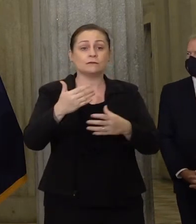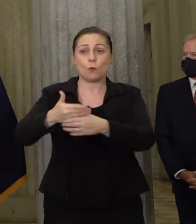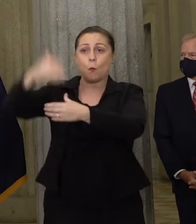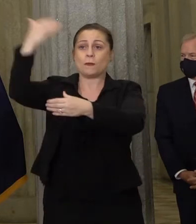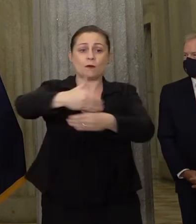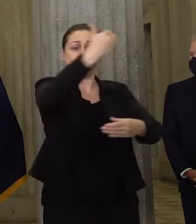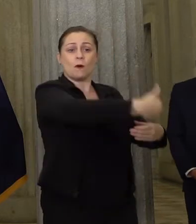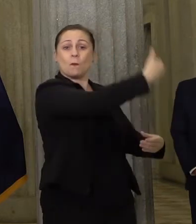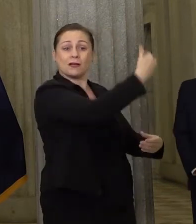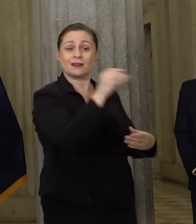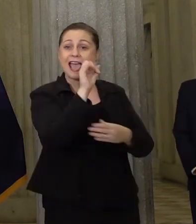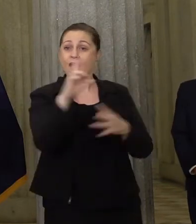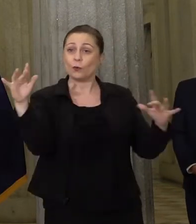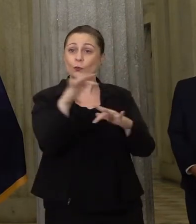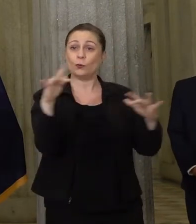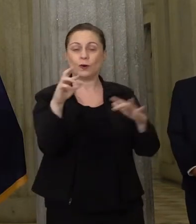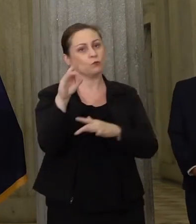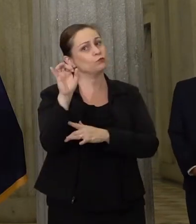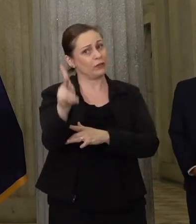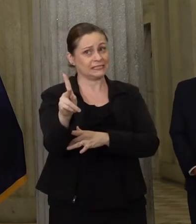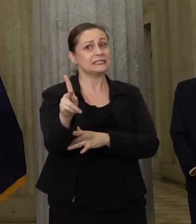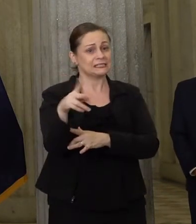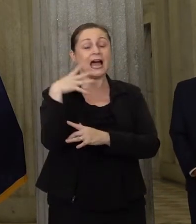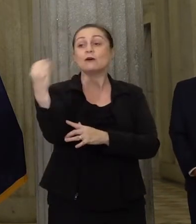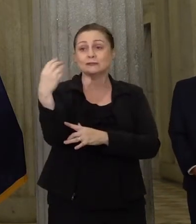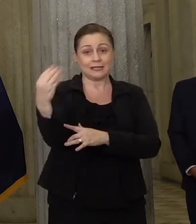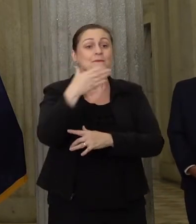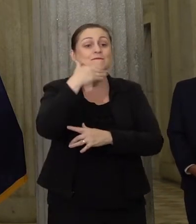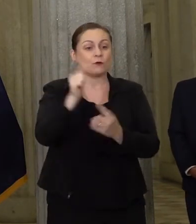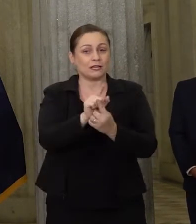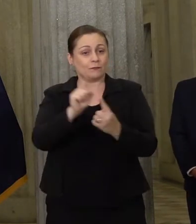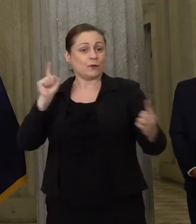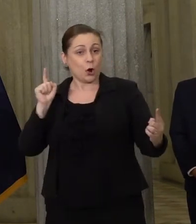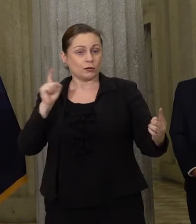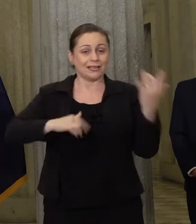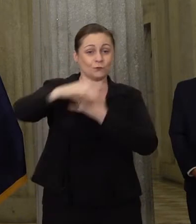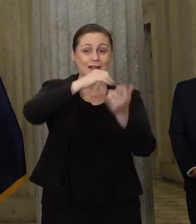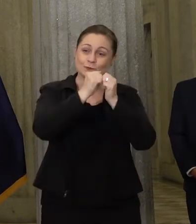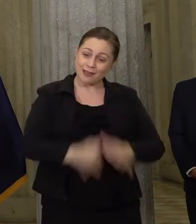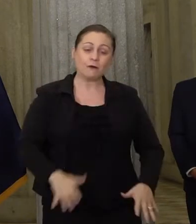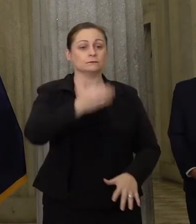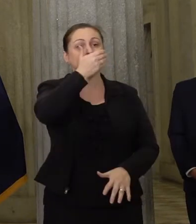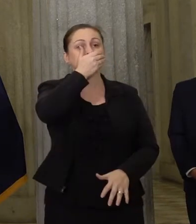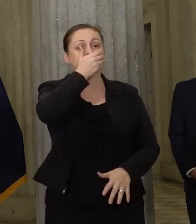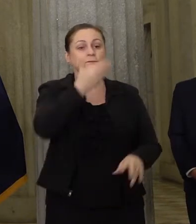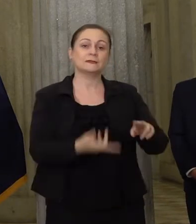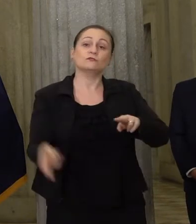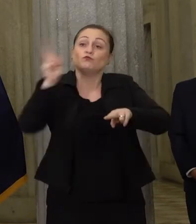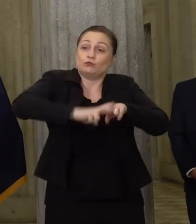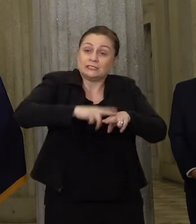more risky than outdoor spaces. Interacting without wearing cloth-based coverings also increases the